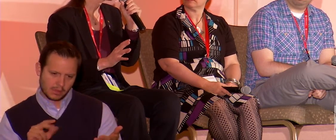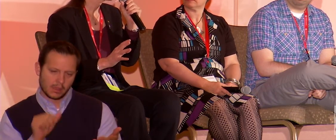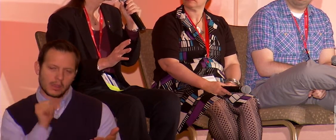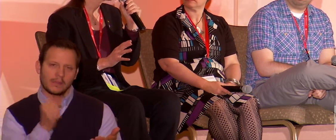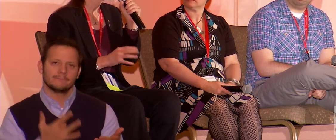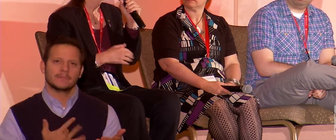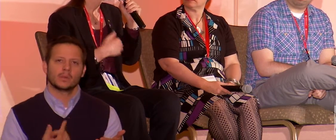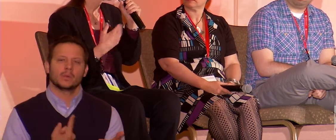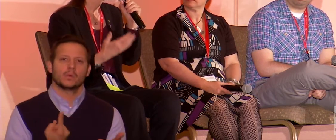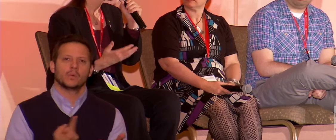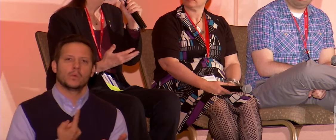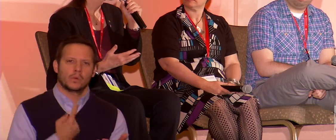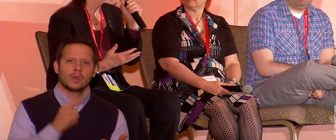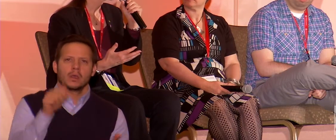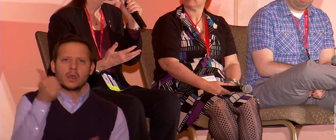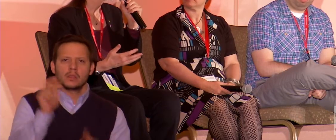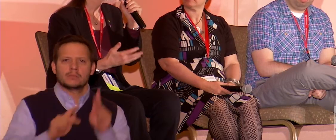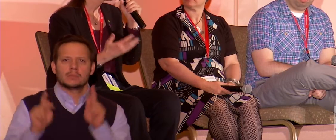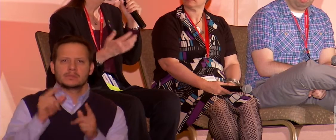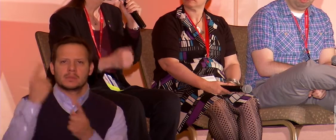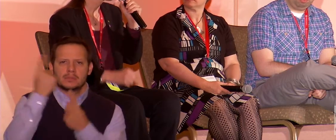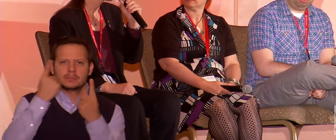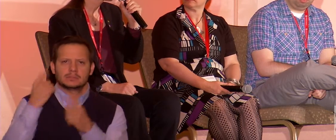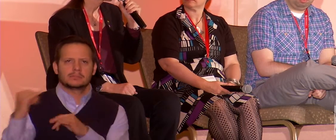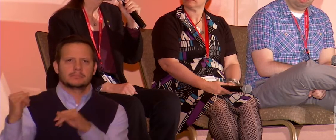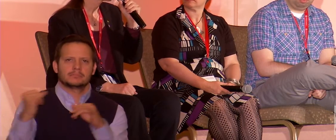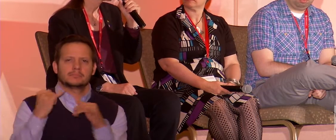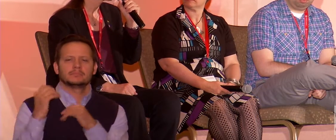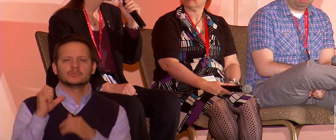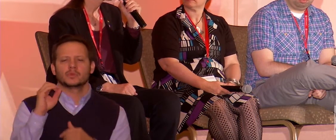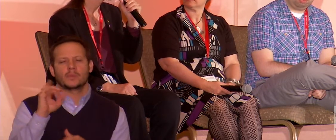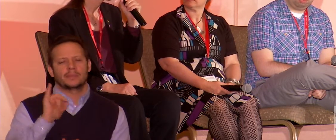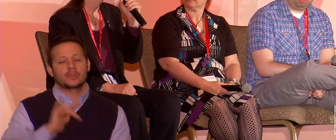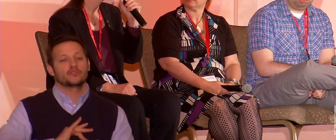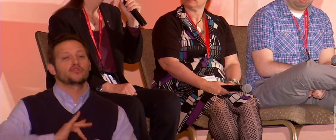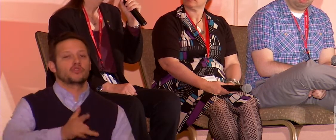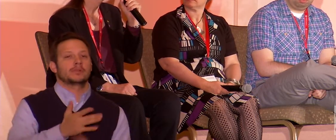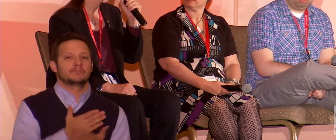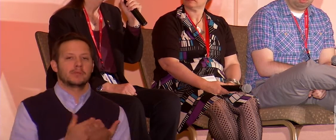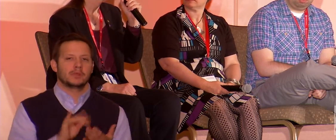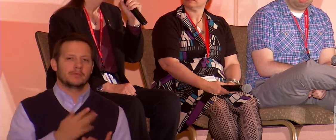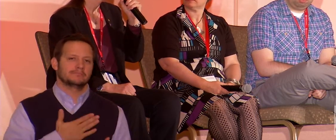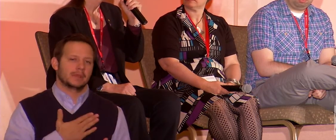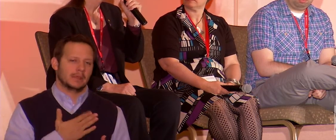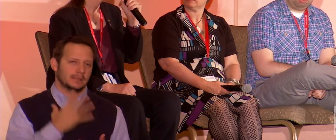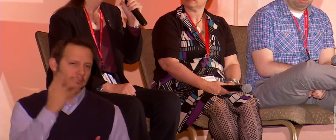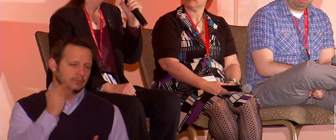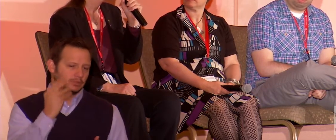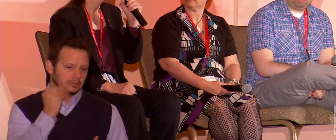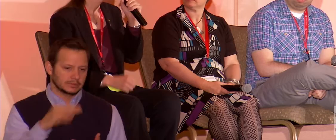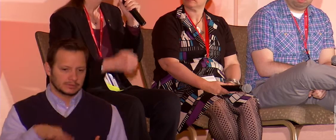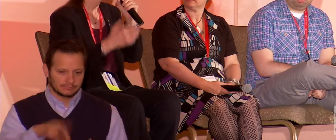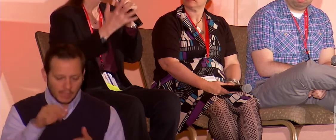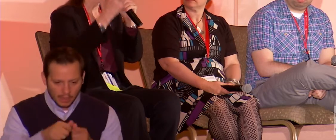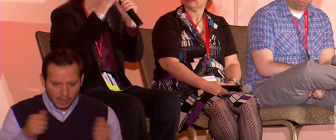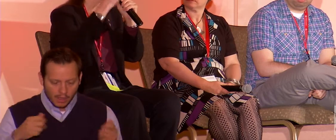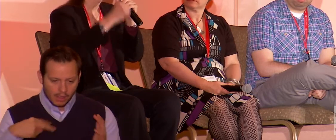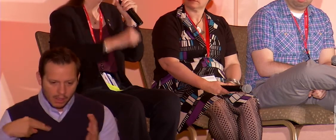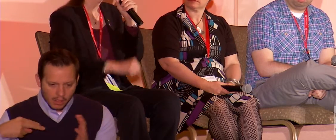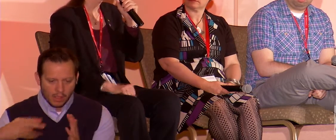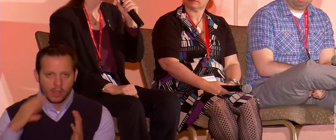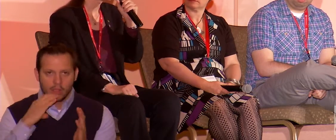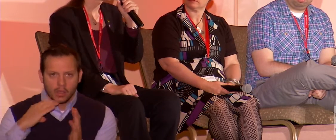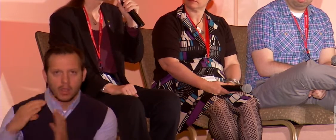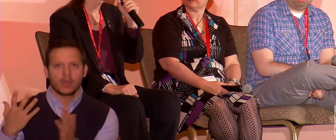kind of thinking, the process was set. So that was early on in the teens. That began, and then finally the